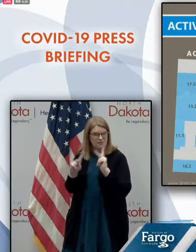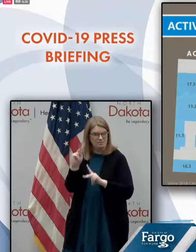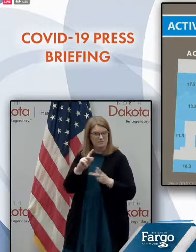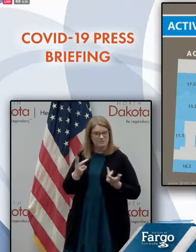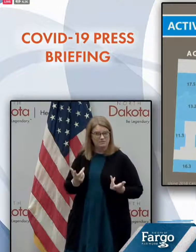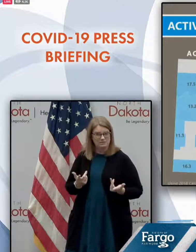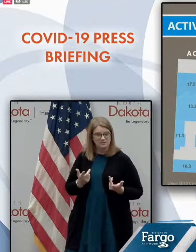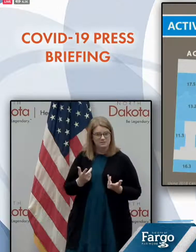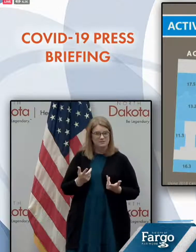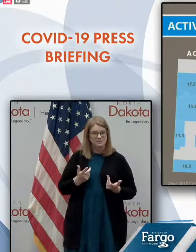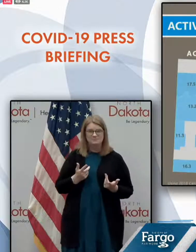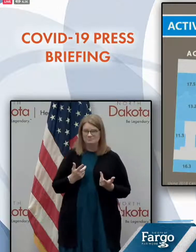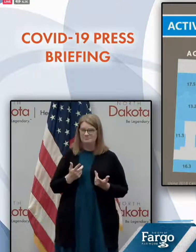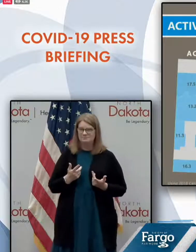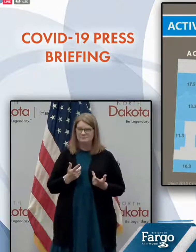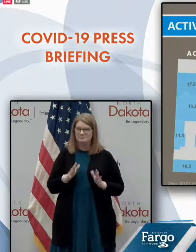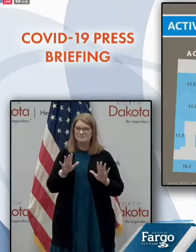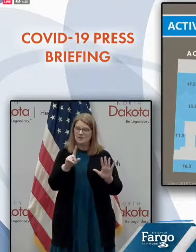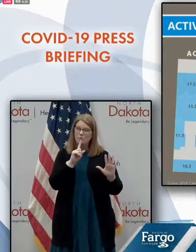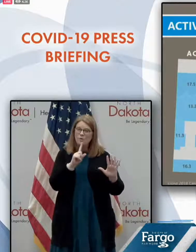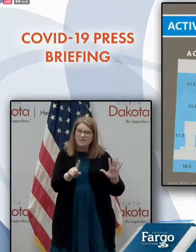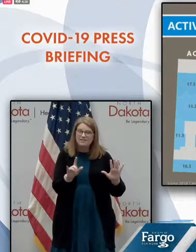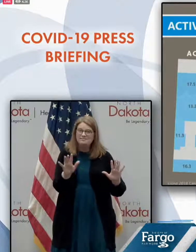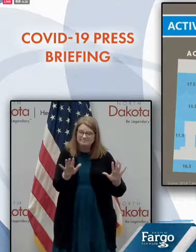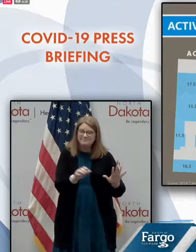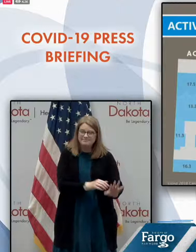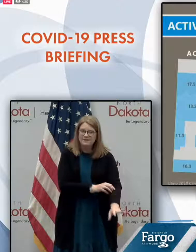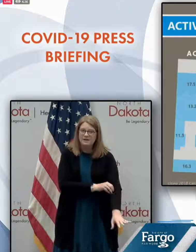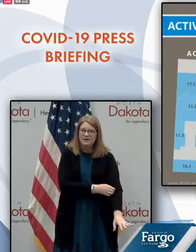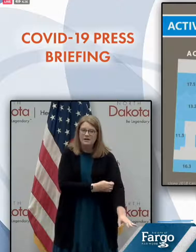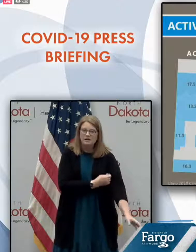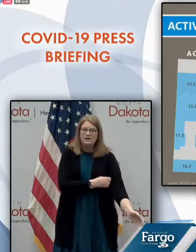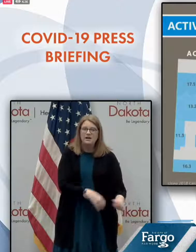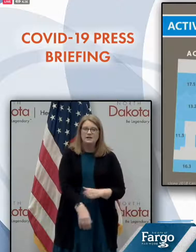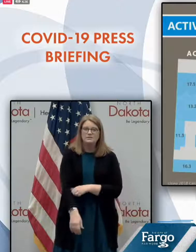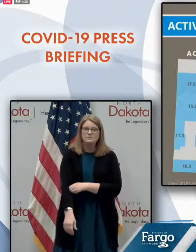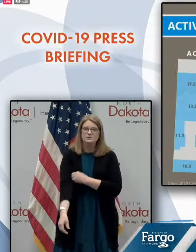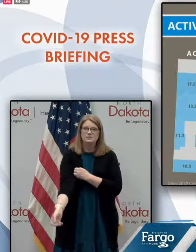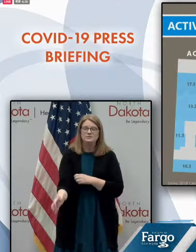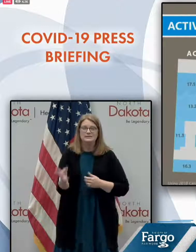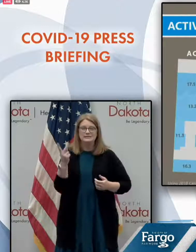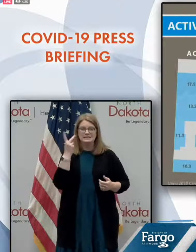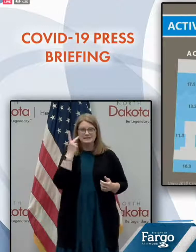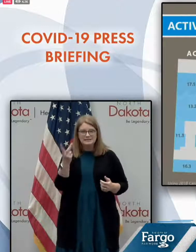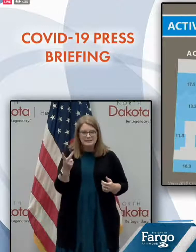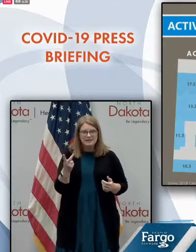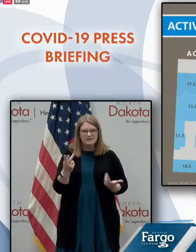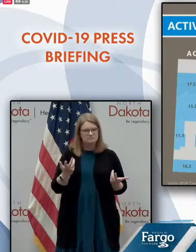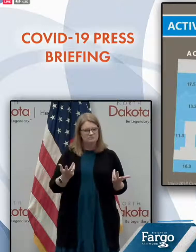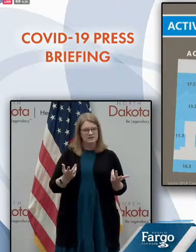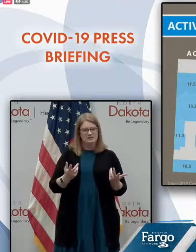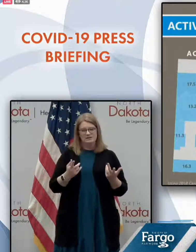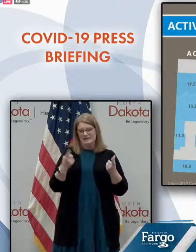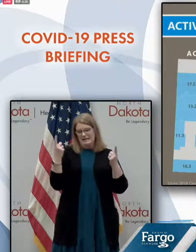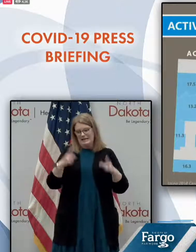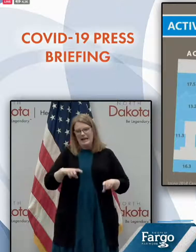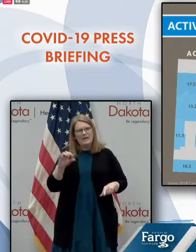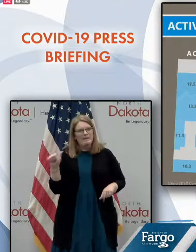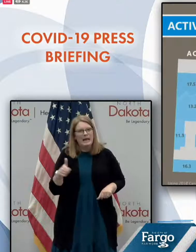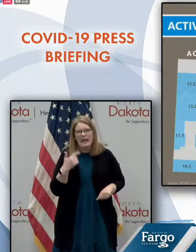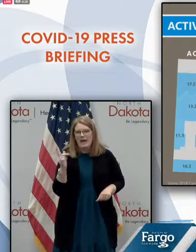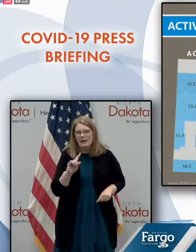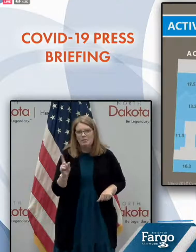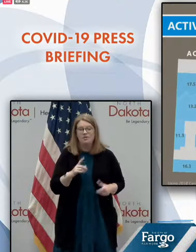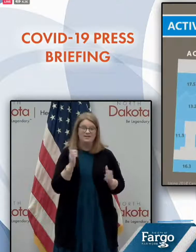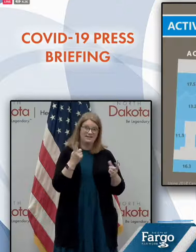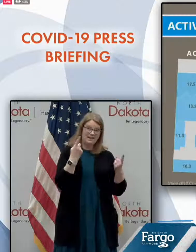want to help people understand that as we were seeing, you can get this case anywhere. It can happen in rural areas, not